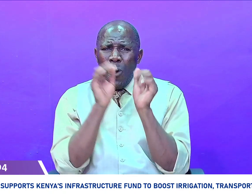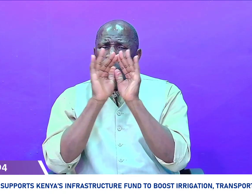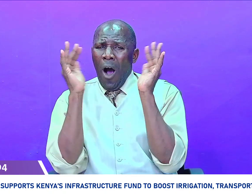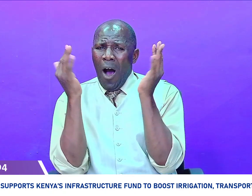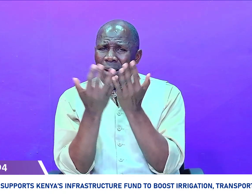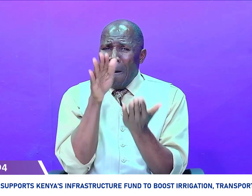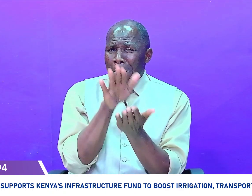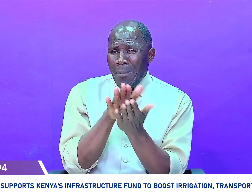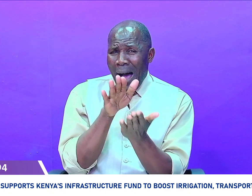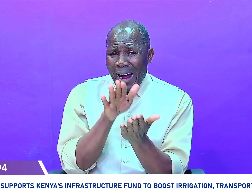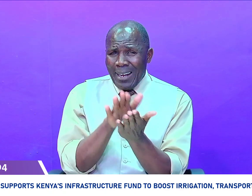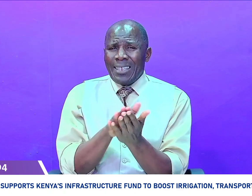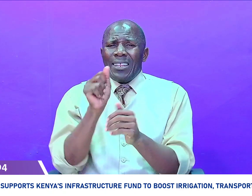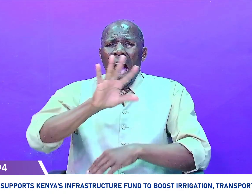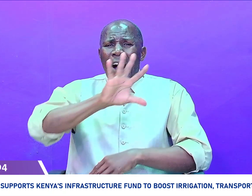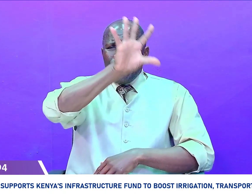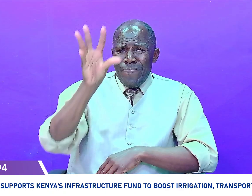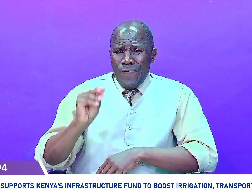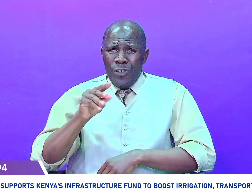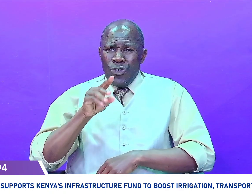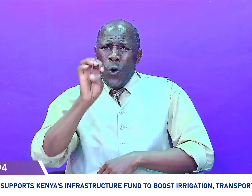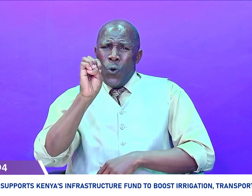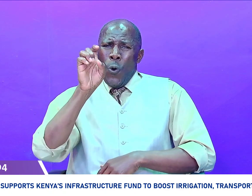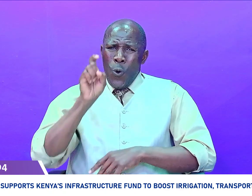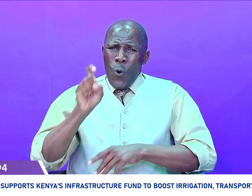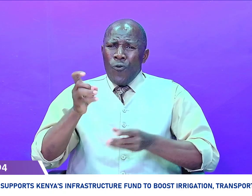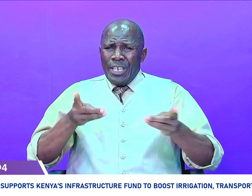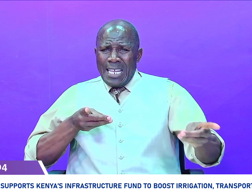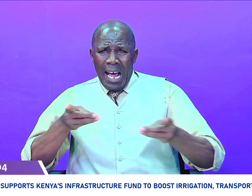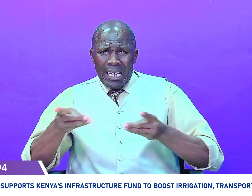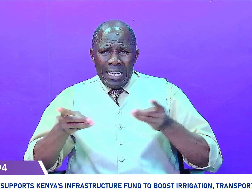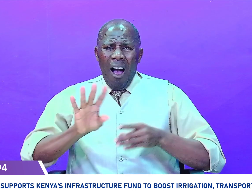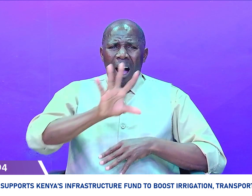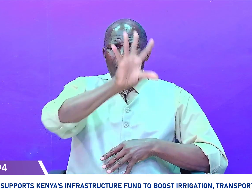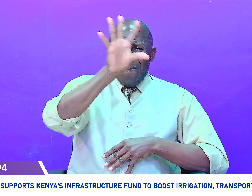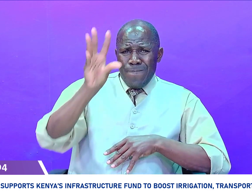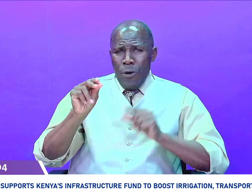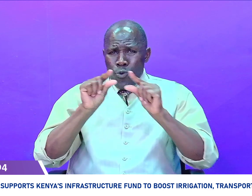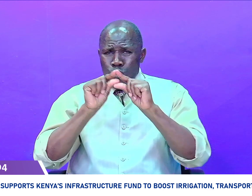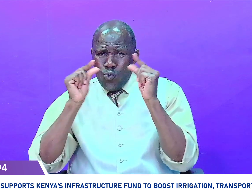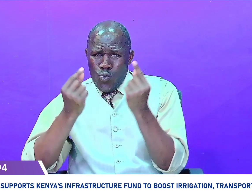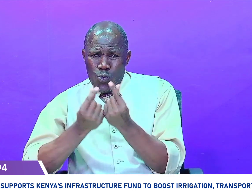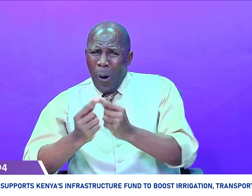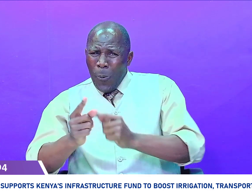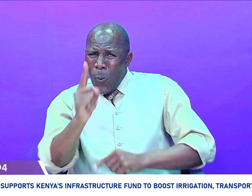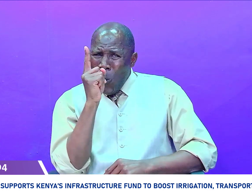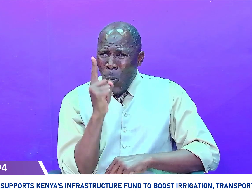President William Ruto met with World Bank Africa Executive Director for Africa Group 1,